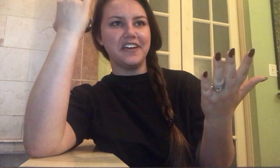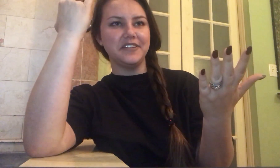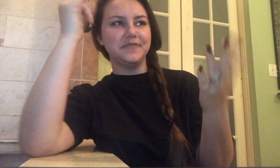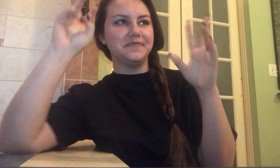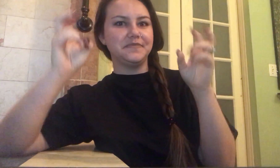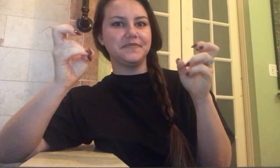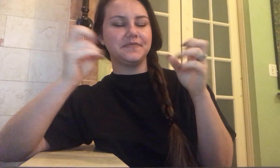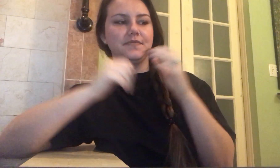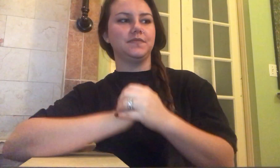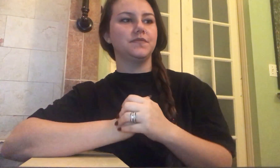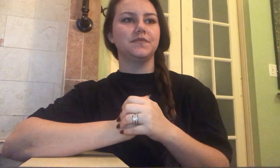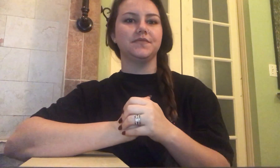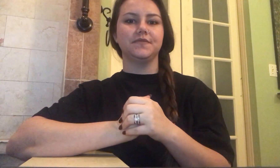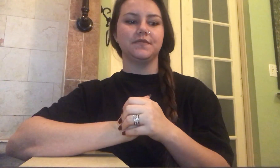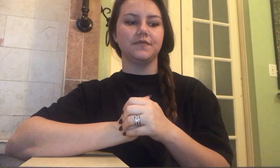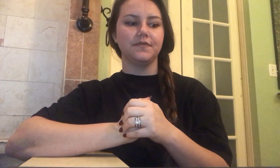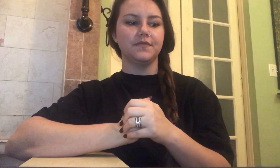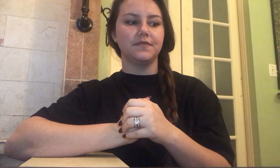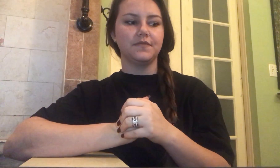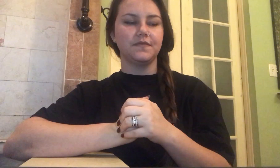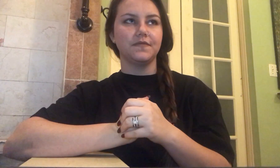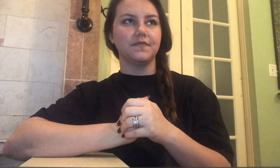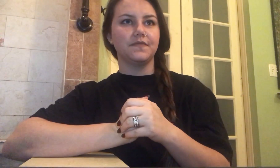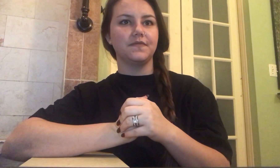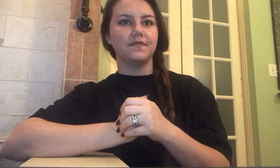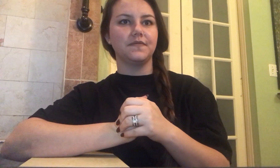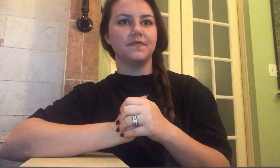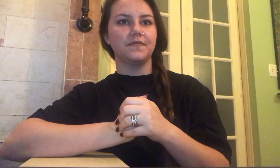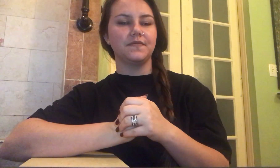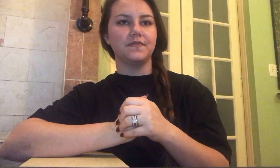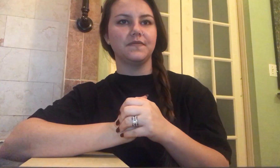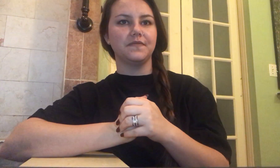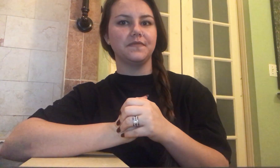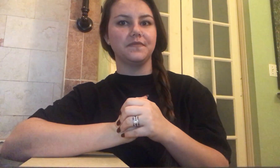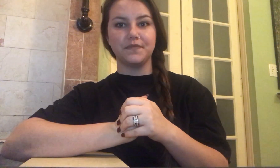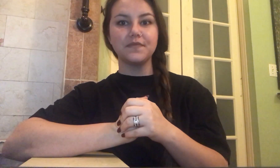The underlying thing may not be, but, like, your belief about it is a construct.